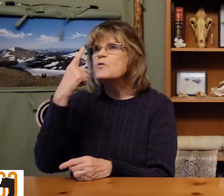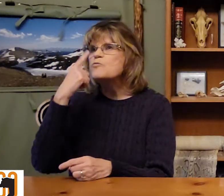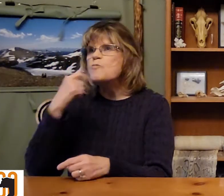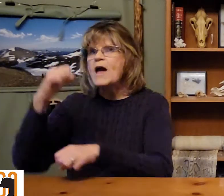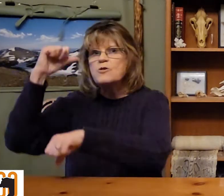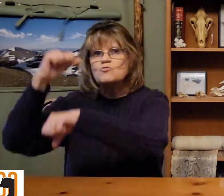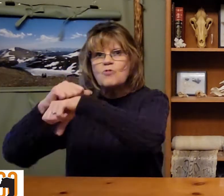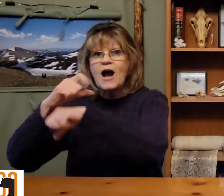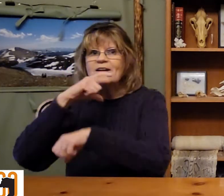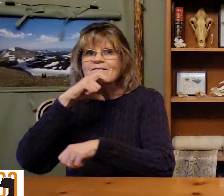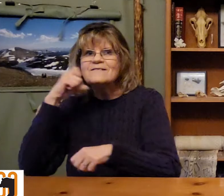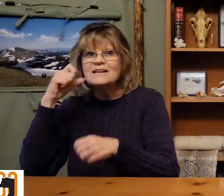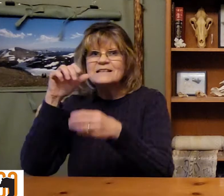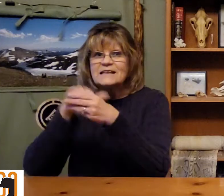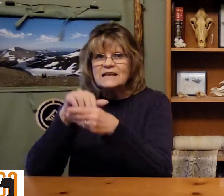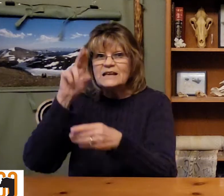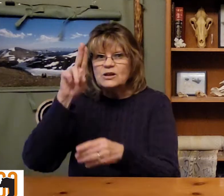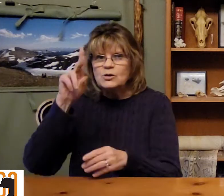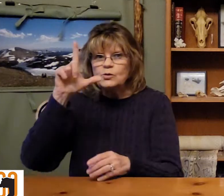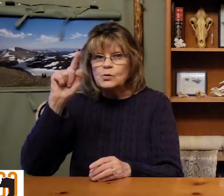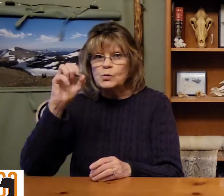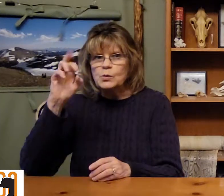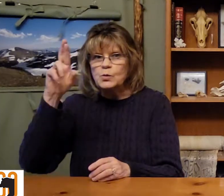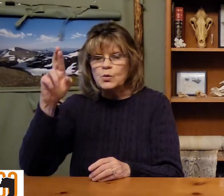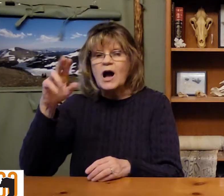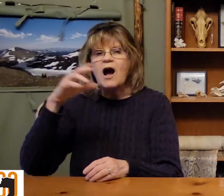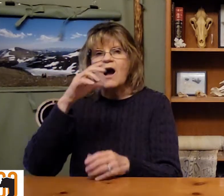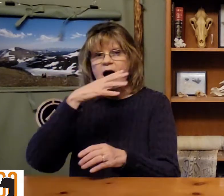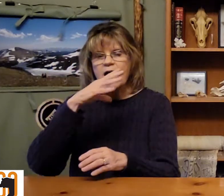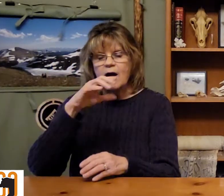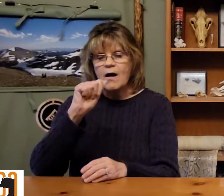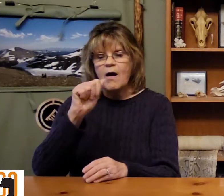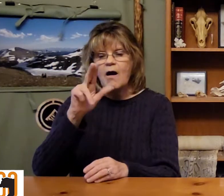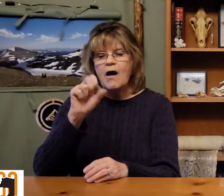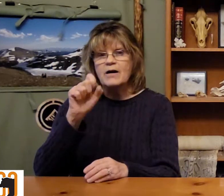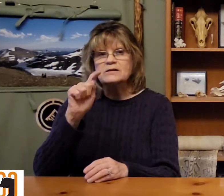rock deserts in Uluru, Australia.